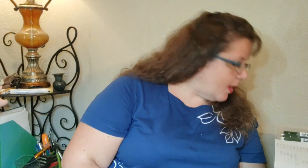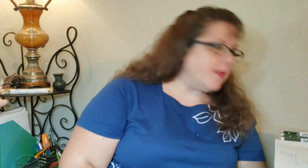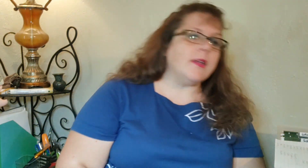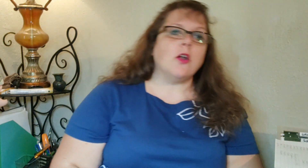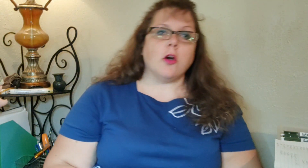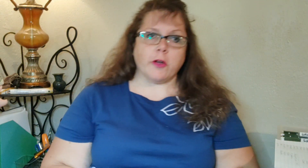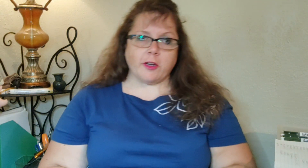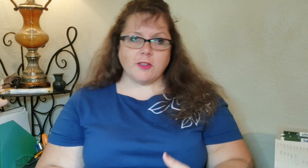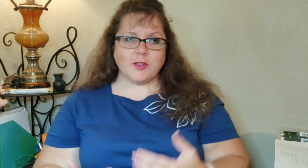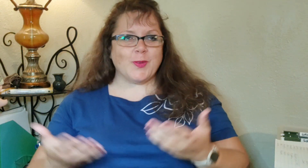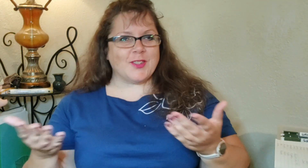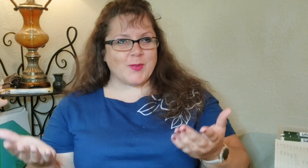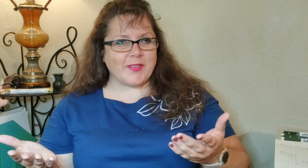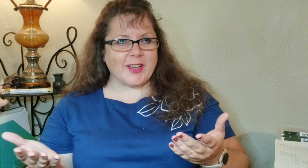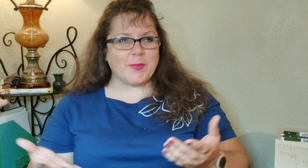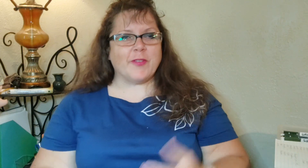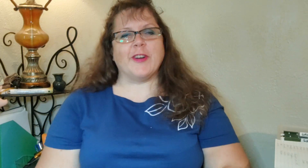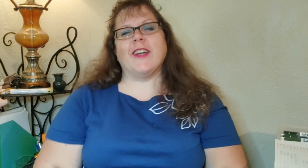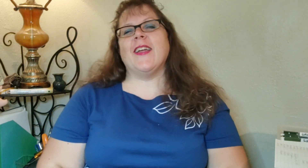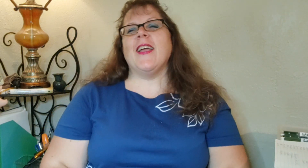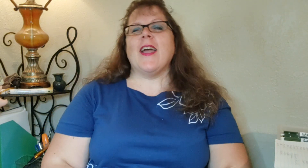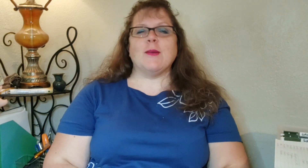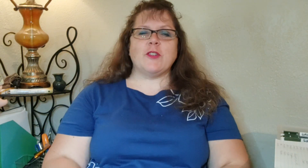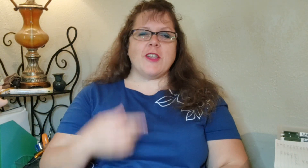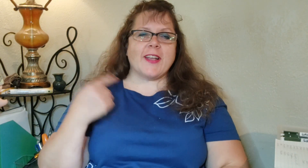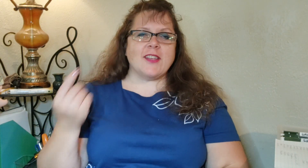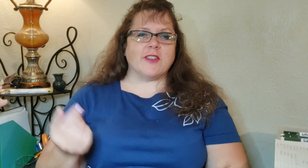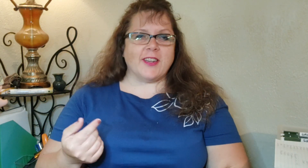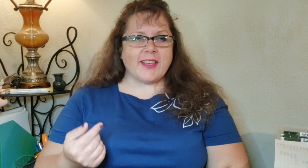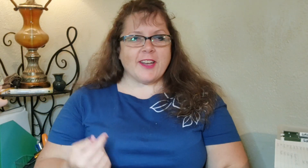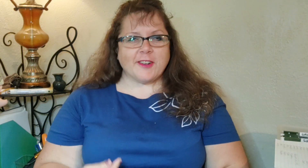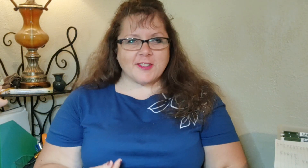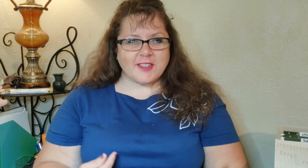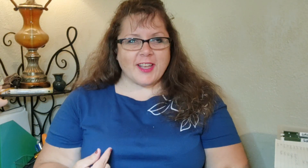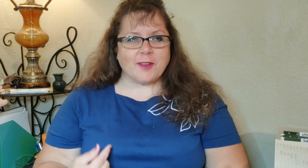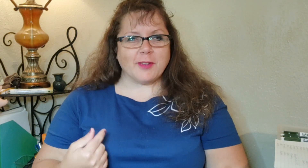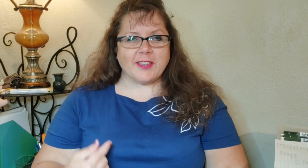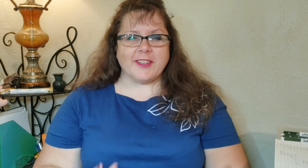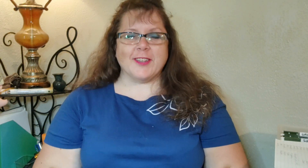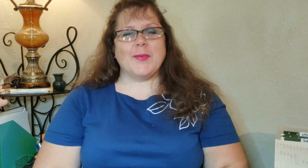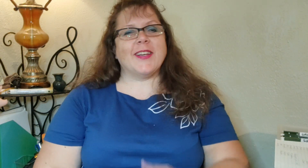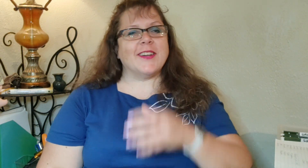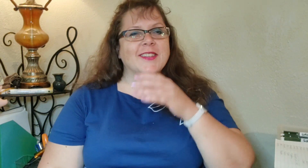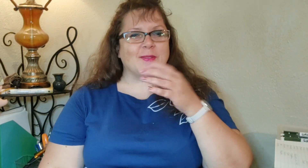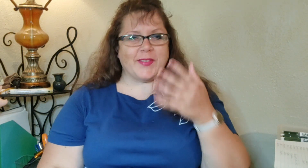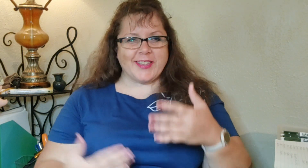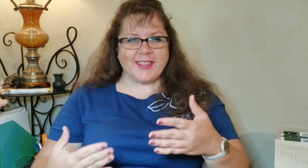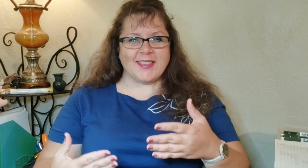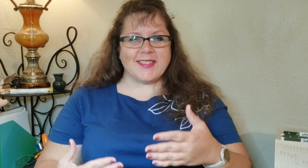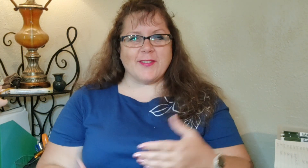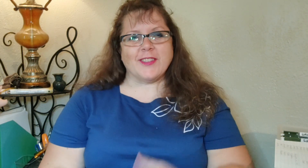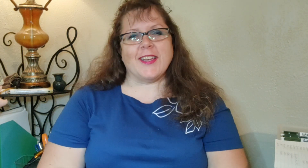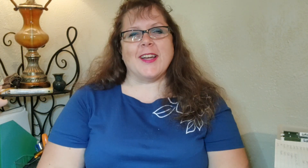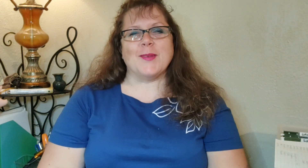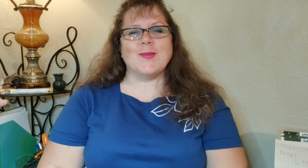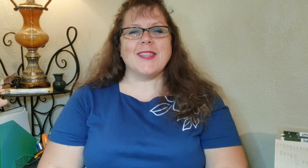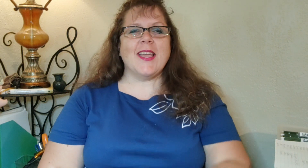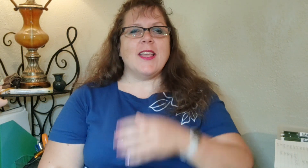And then orange, which we've done before. I'm sure you guys are going to get orange down really good because we've done this several times.